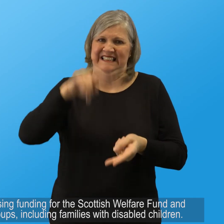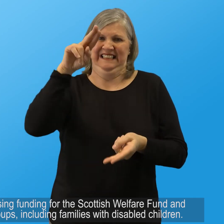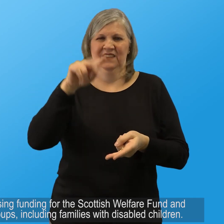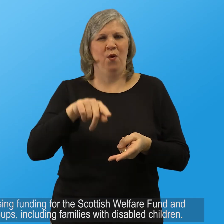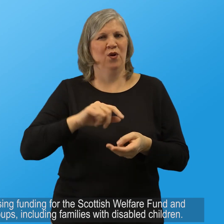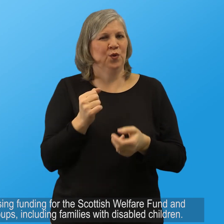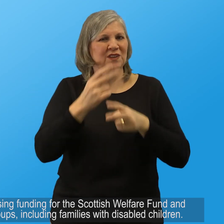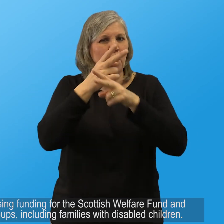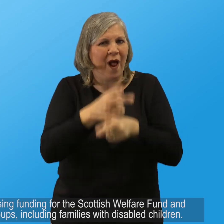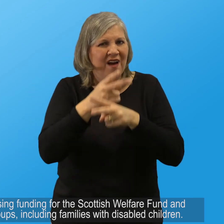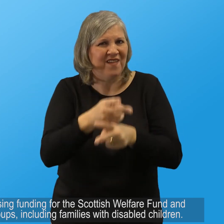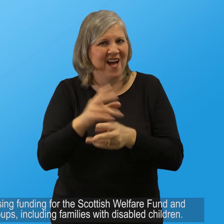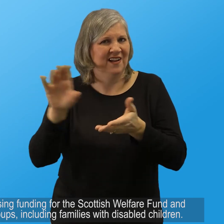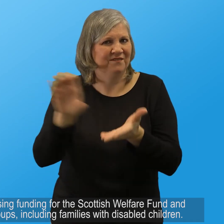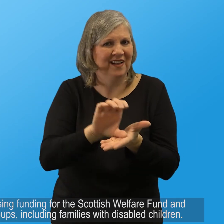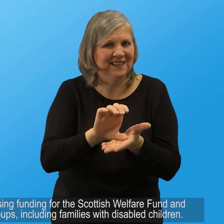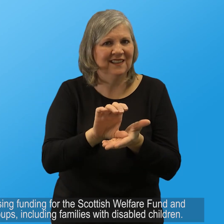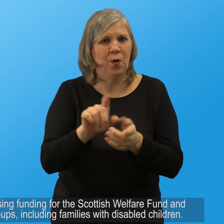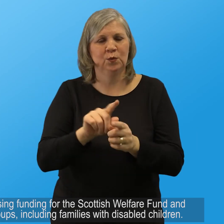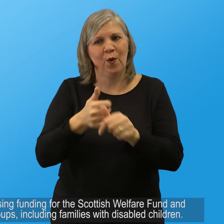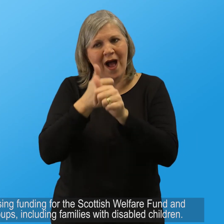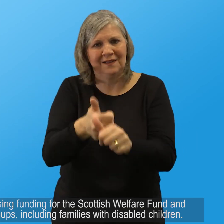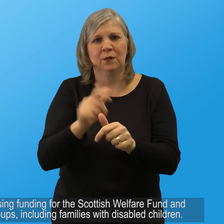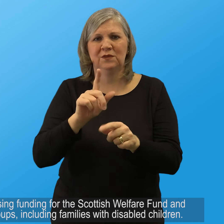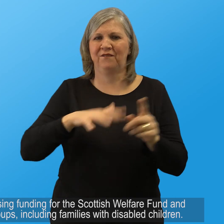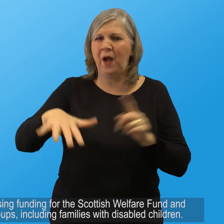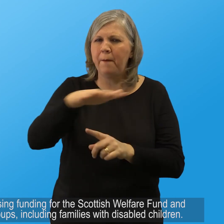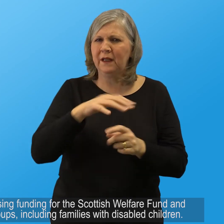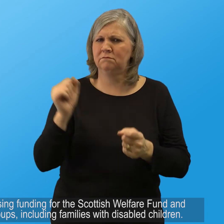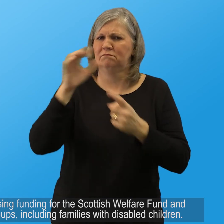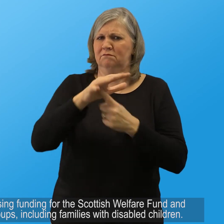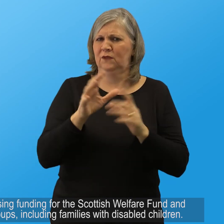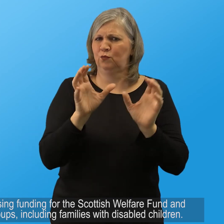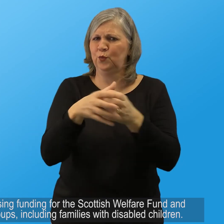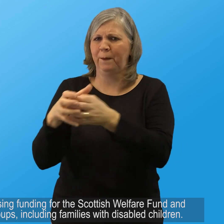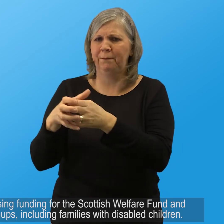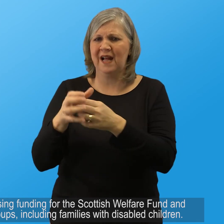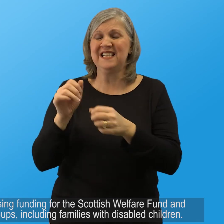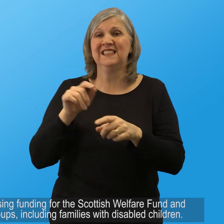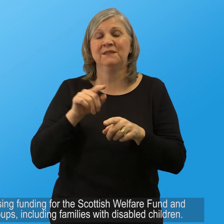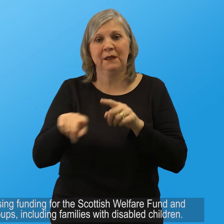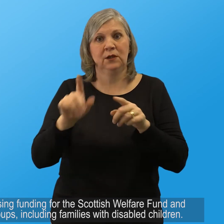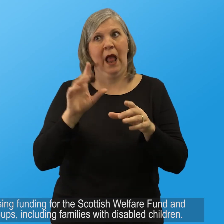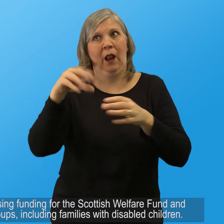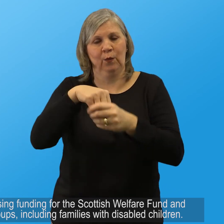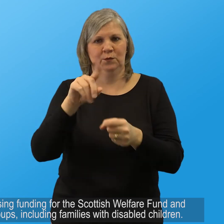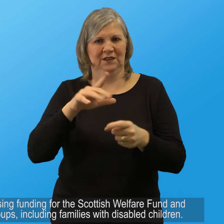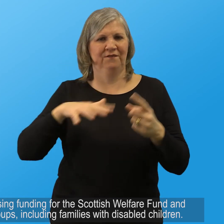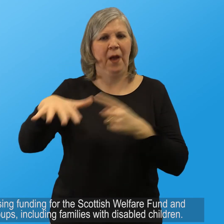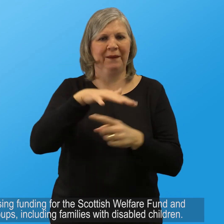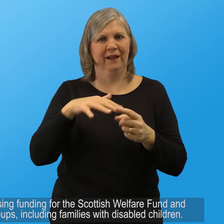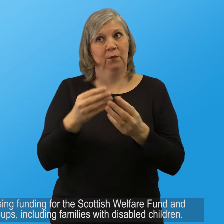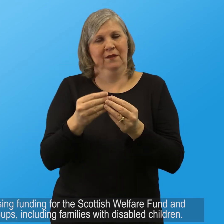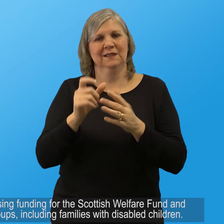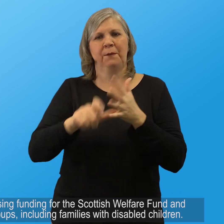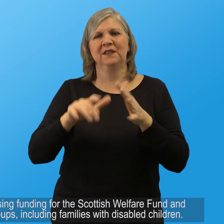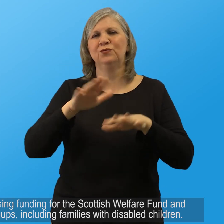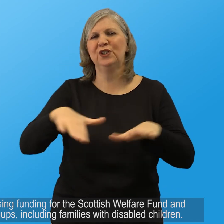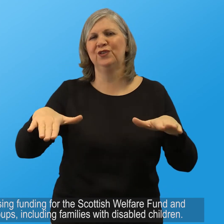Child poverty reduced by increasing funding for the Scottish Welfare Fund and assisting families in priority groups, including